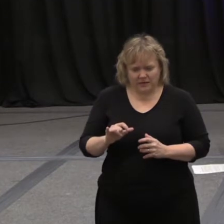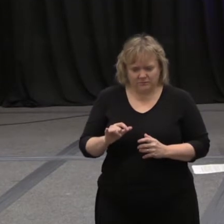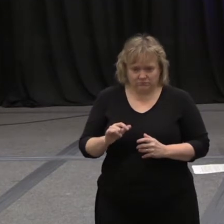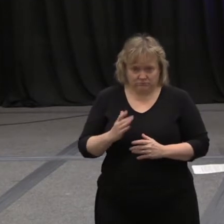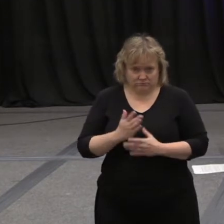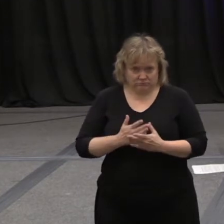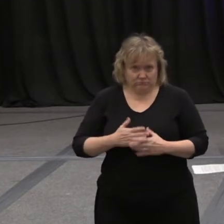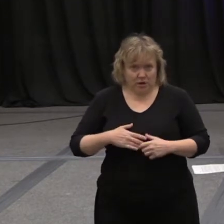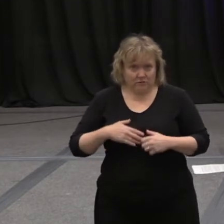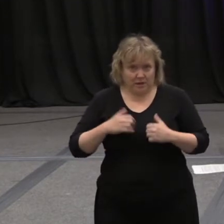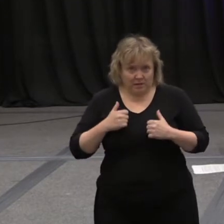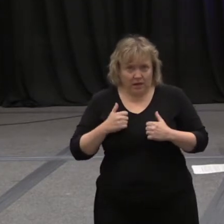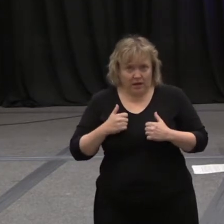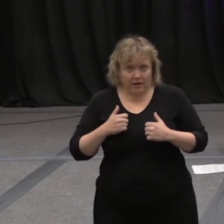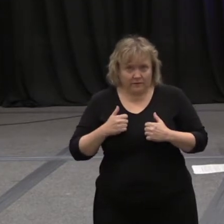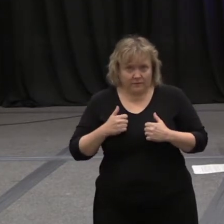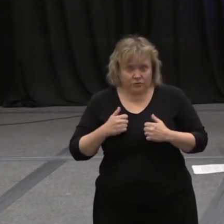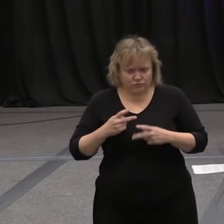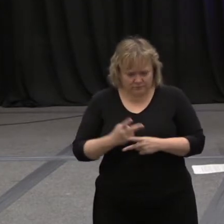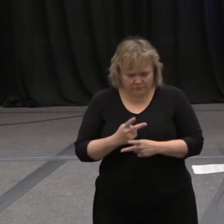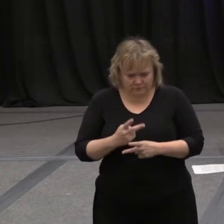You have a lot of really good ways of expressing